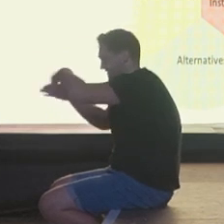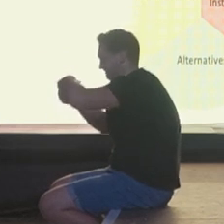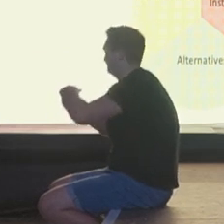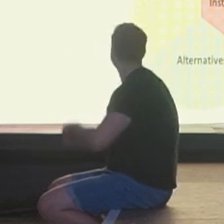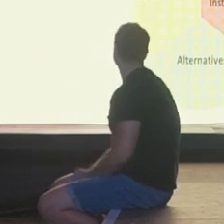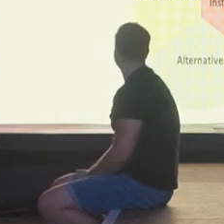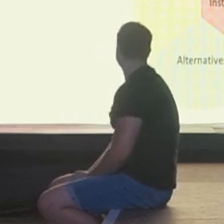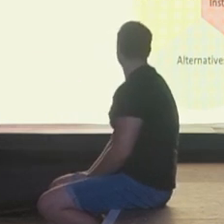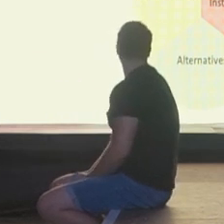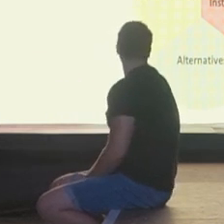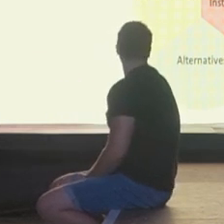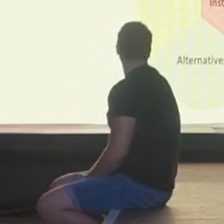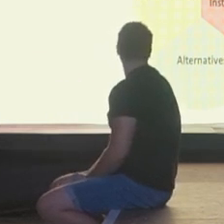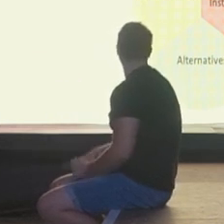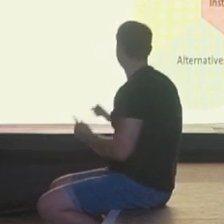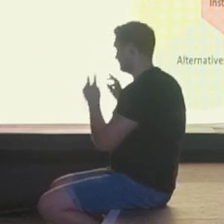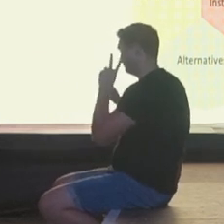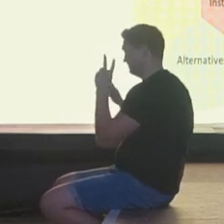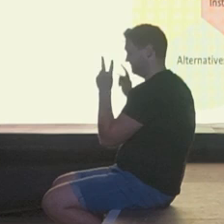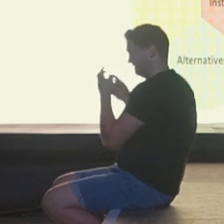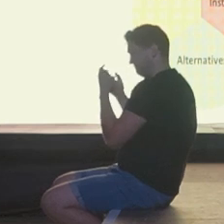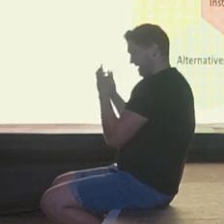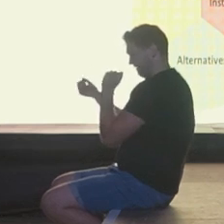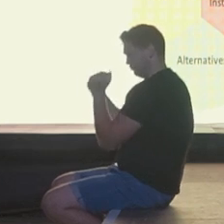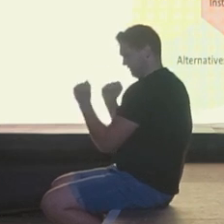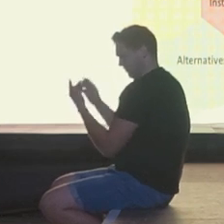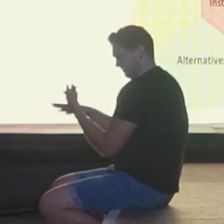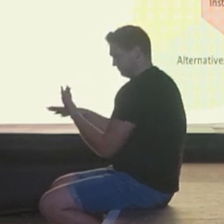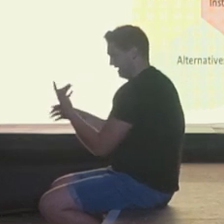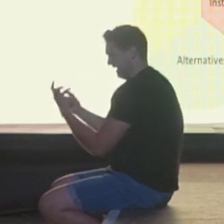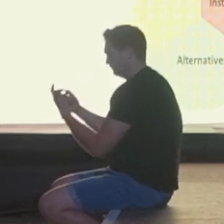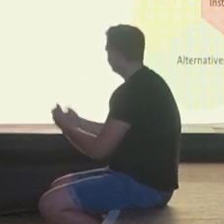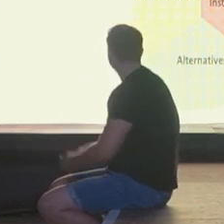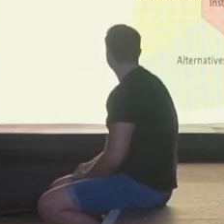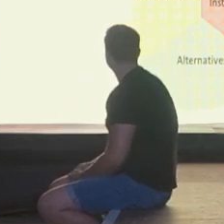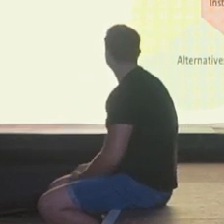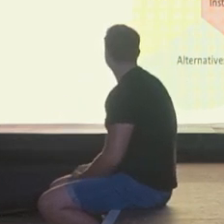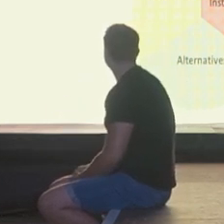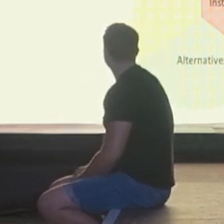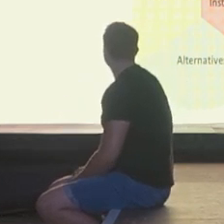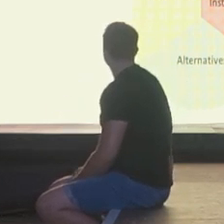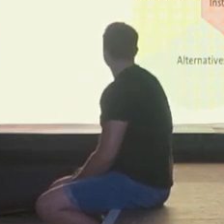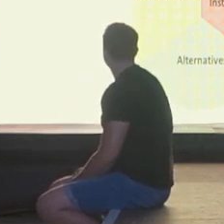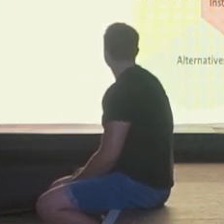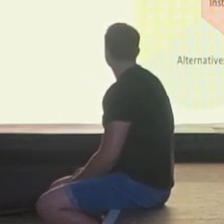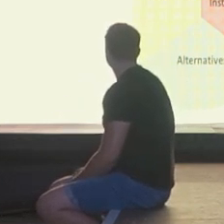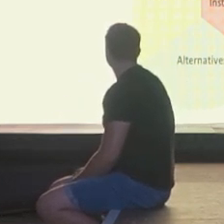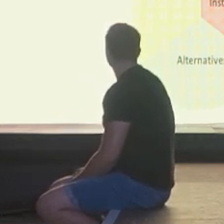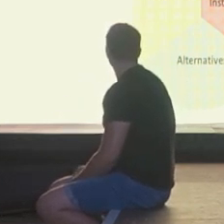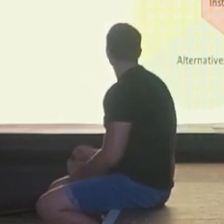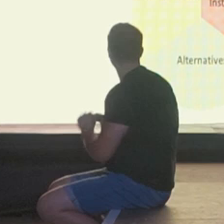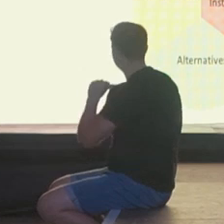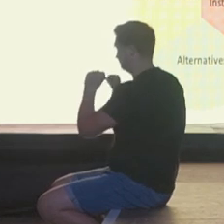So this graph is like one theory for how social change works. It's by a group called the Aney Institute, if you want to fact check me. But